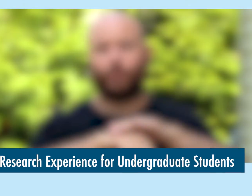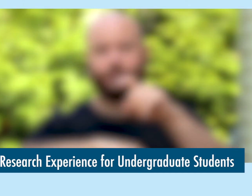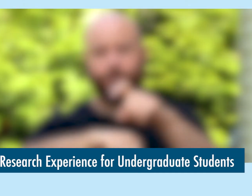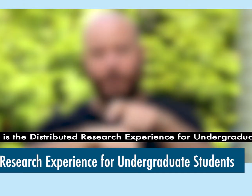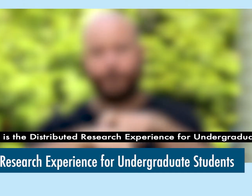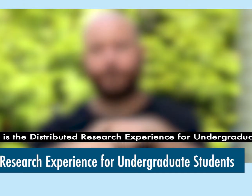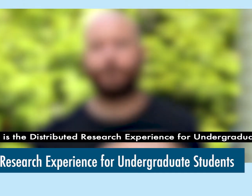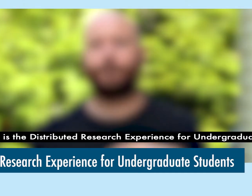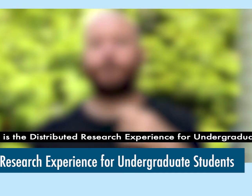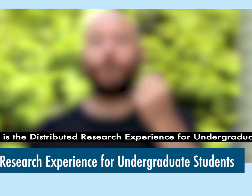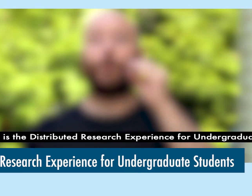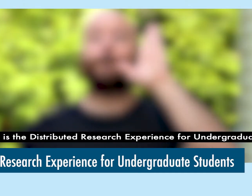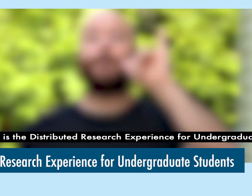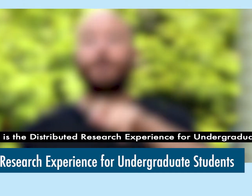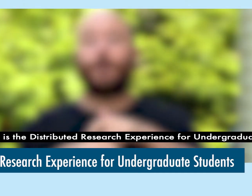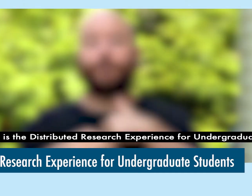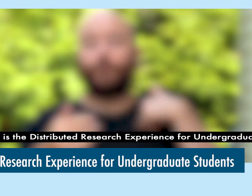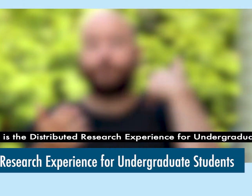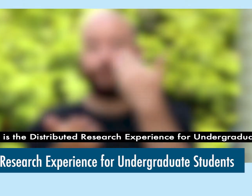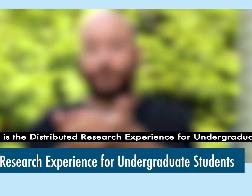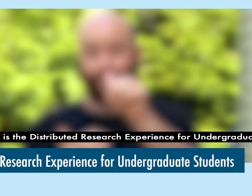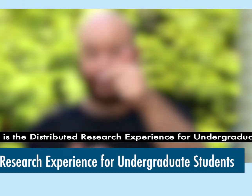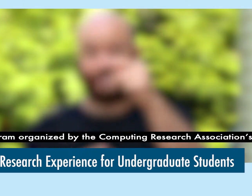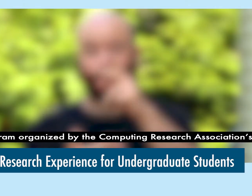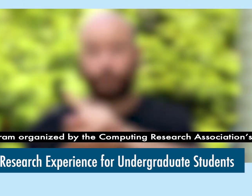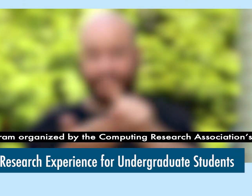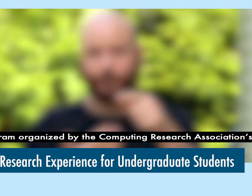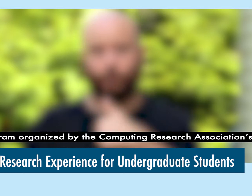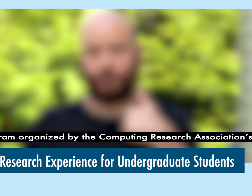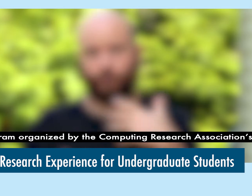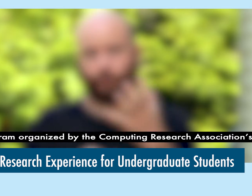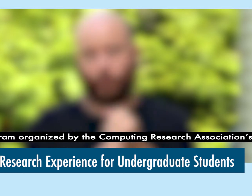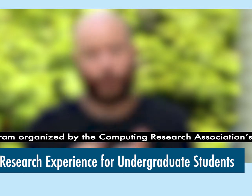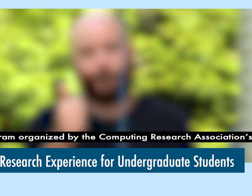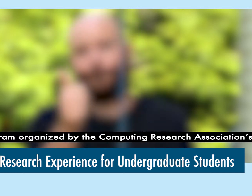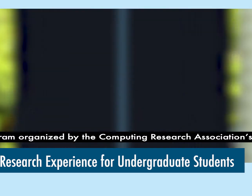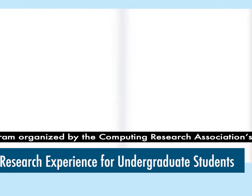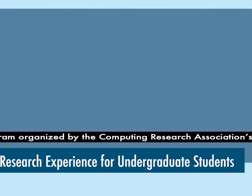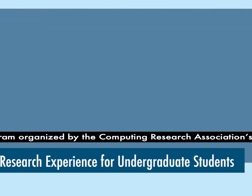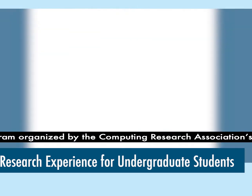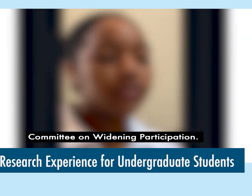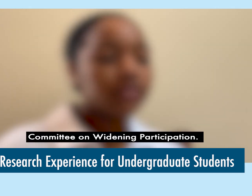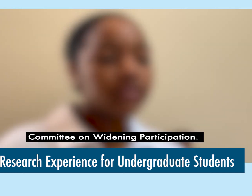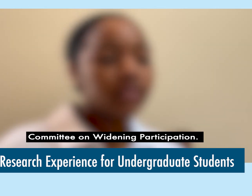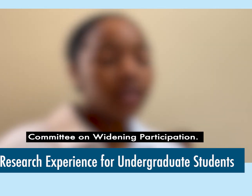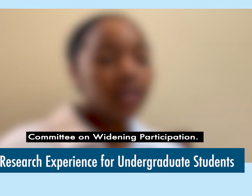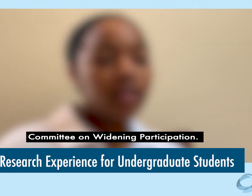DREW is the Distributed Research Experience for Undergraduates program organized by the Computing Research Association's Committee on Widening